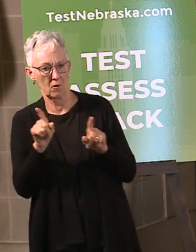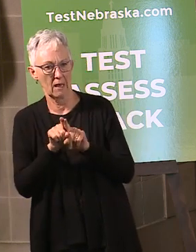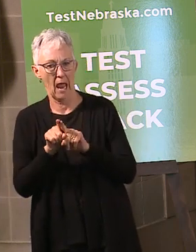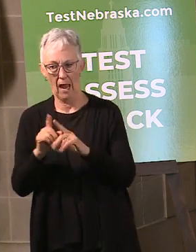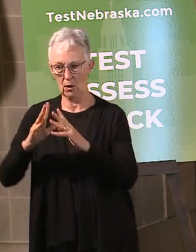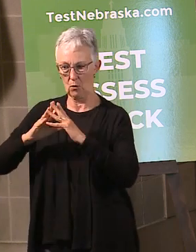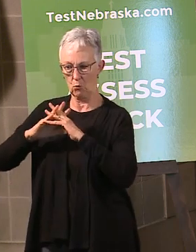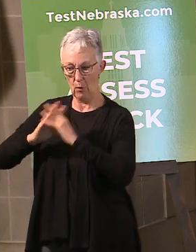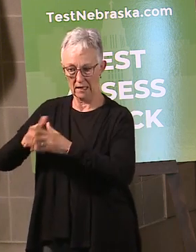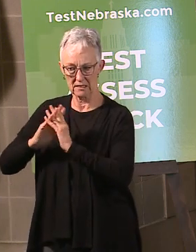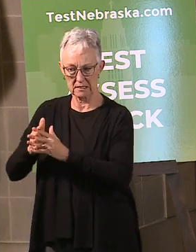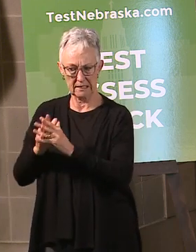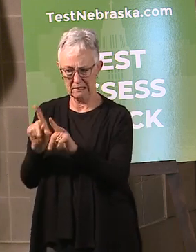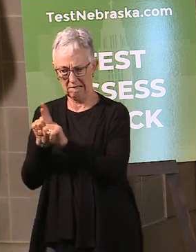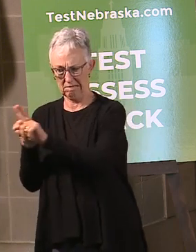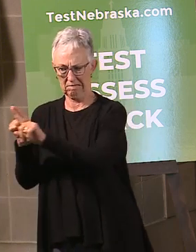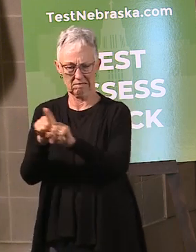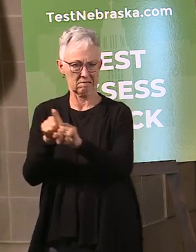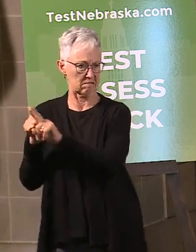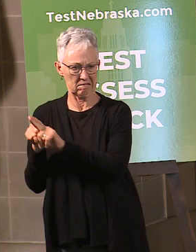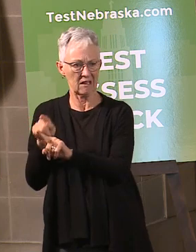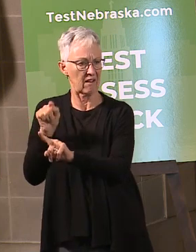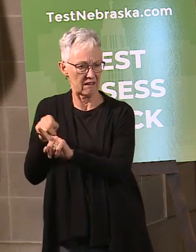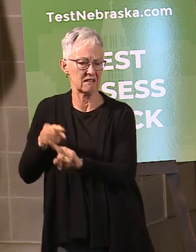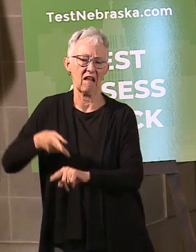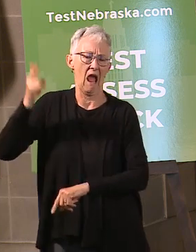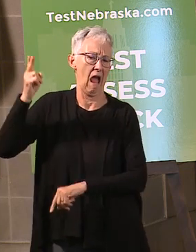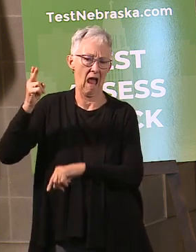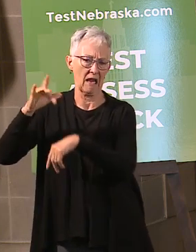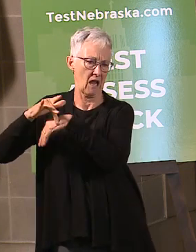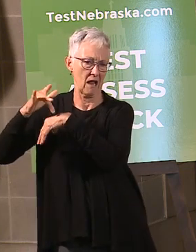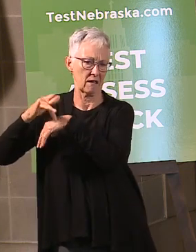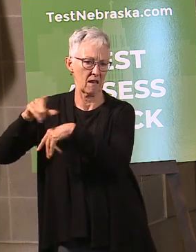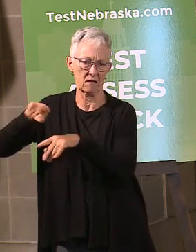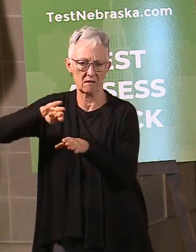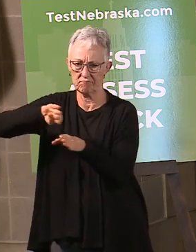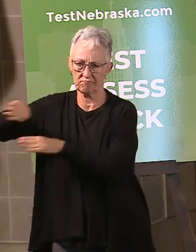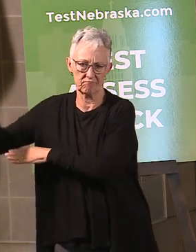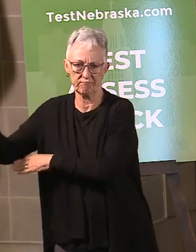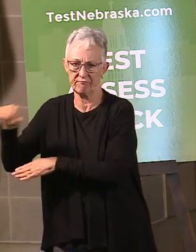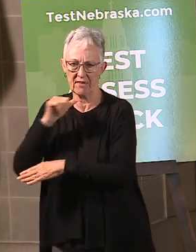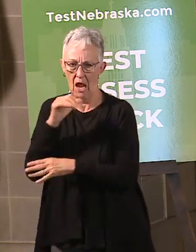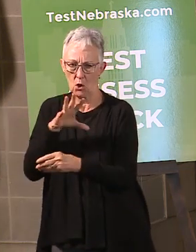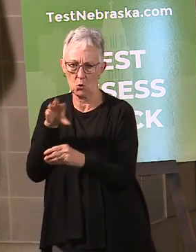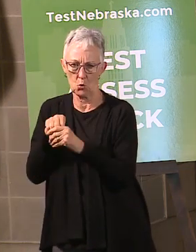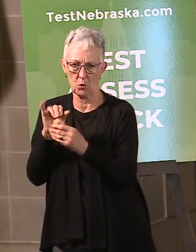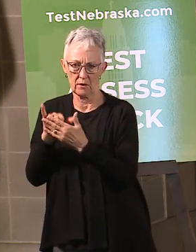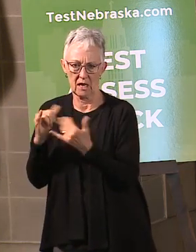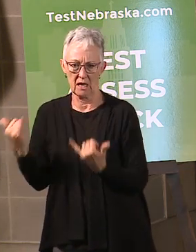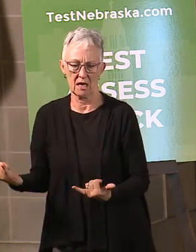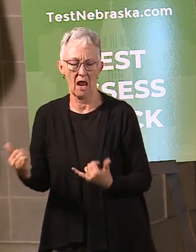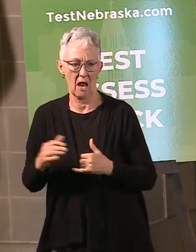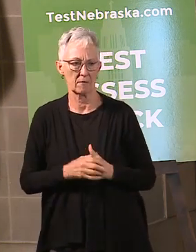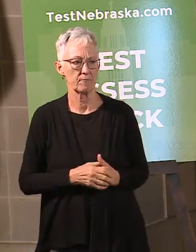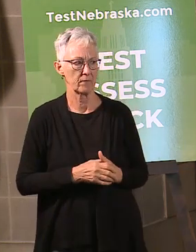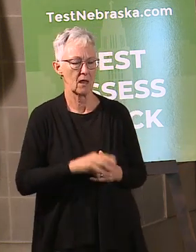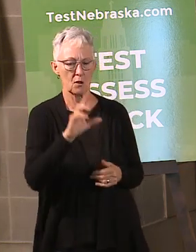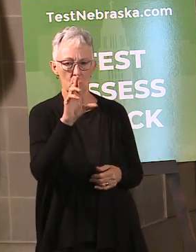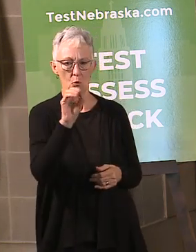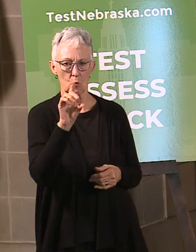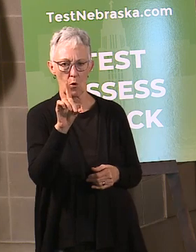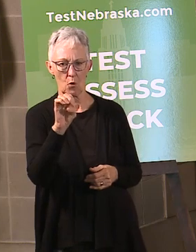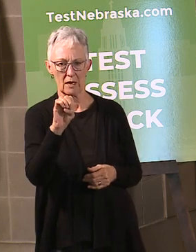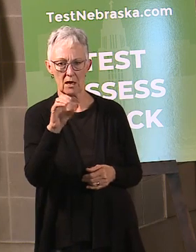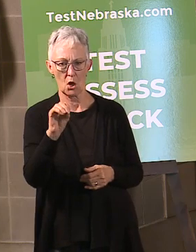again, following all the same guidelines we already published for baseball and softball. Rodeo will come under the gatherings category, which we'll talk